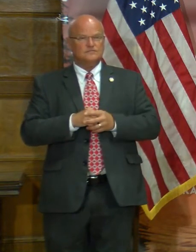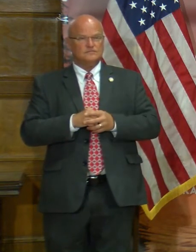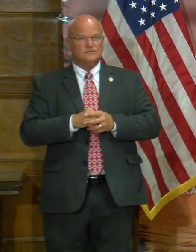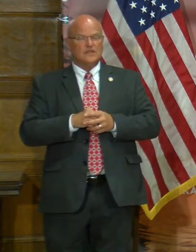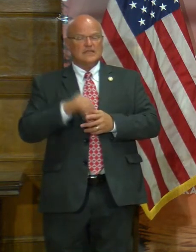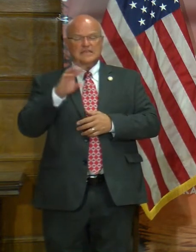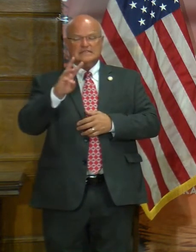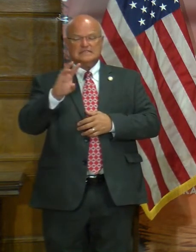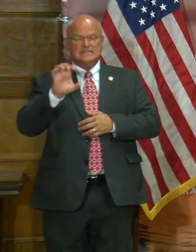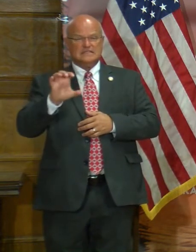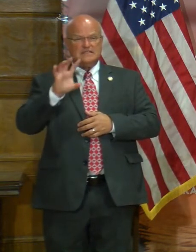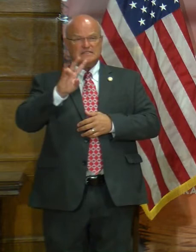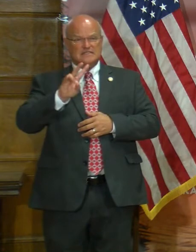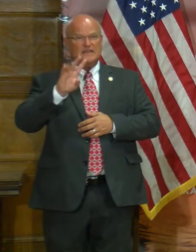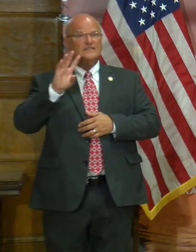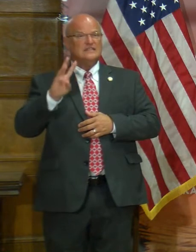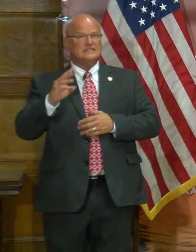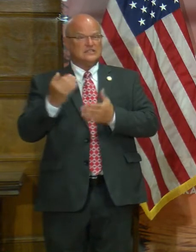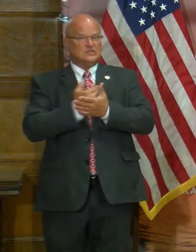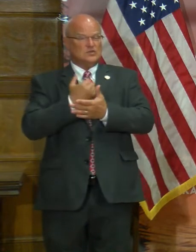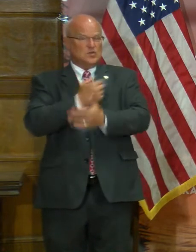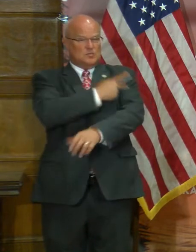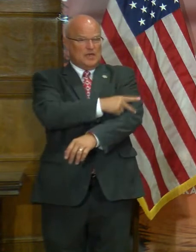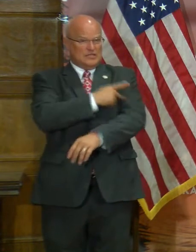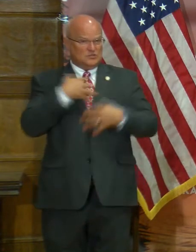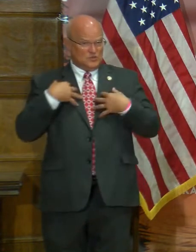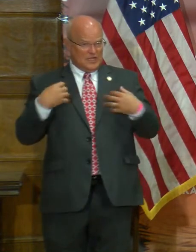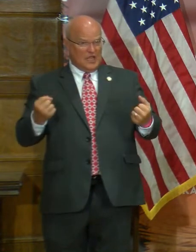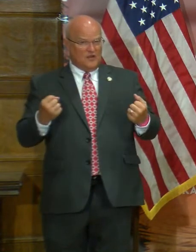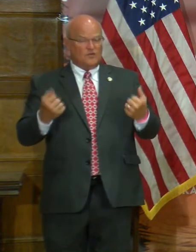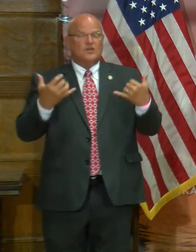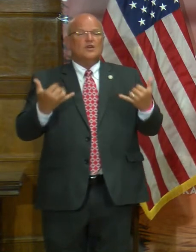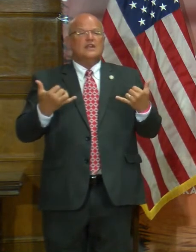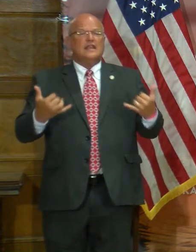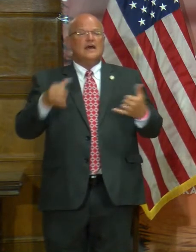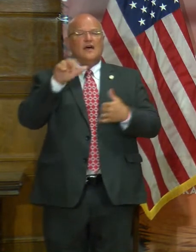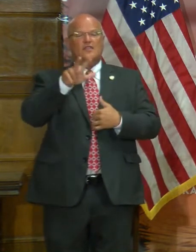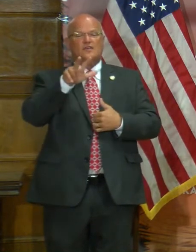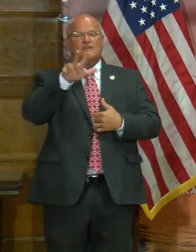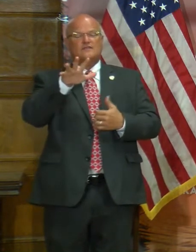had 676 new patients recover, and we are now at